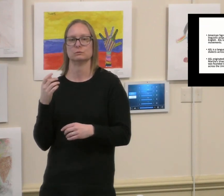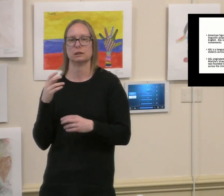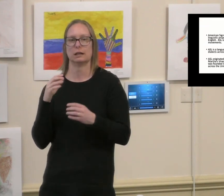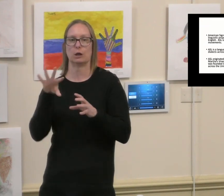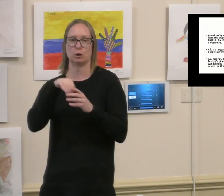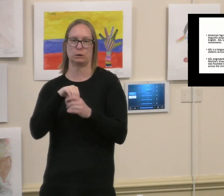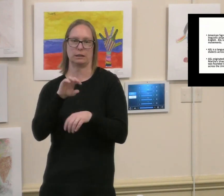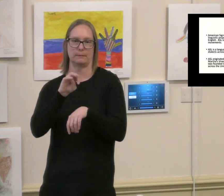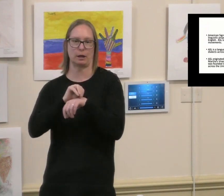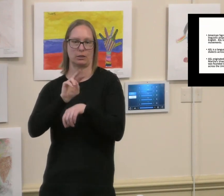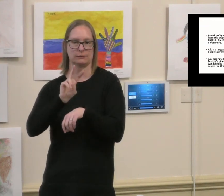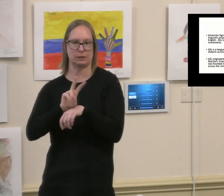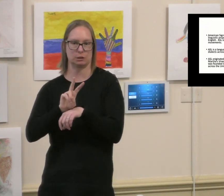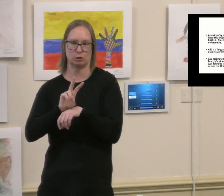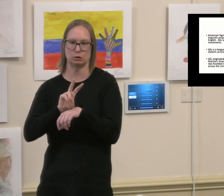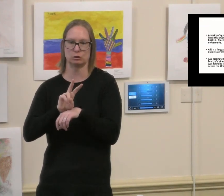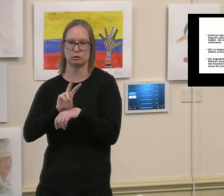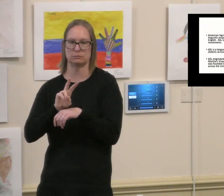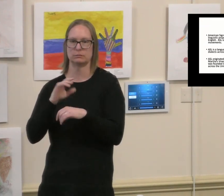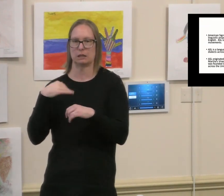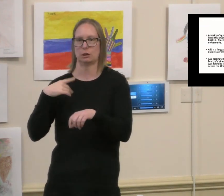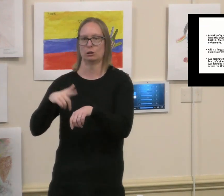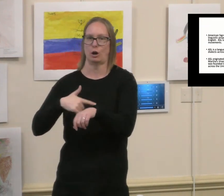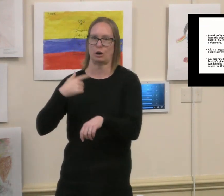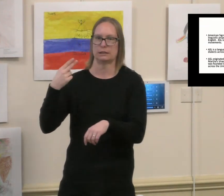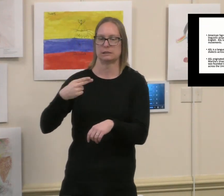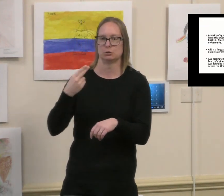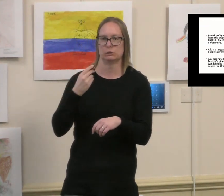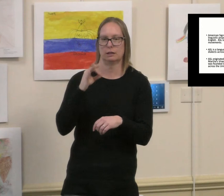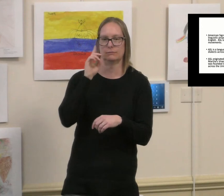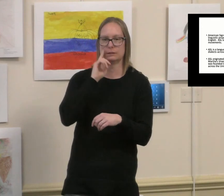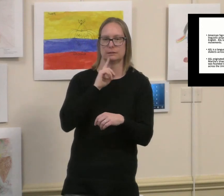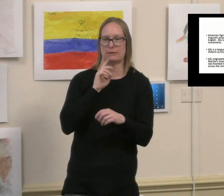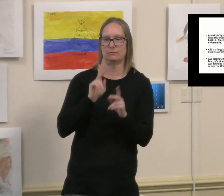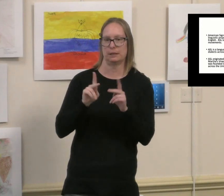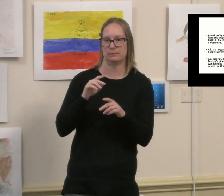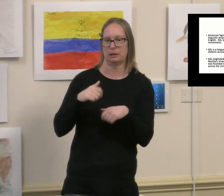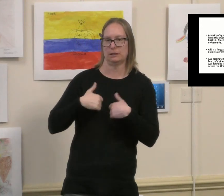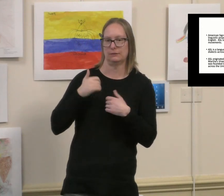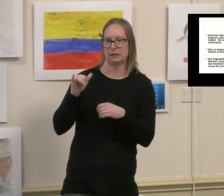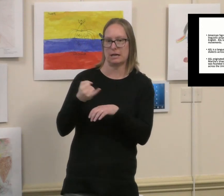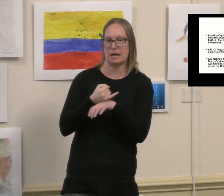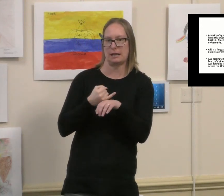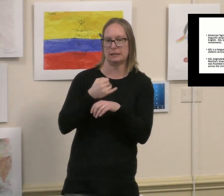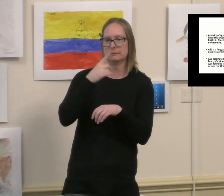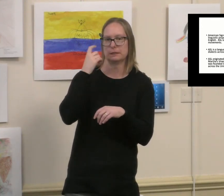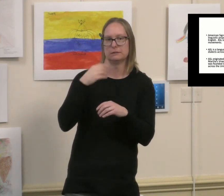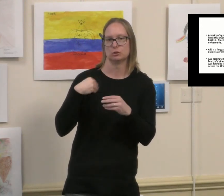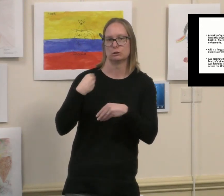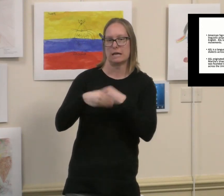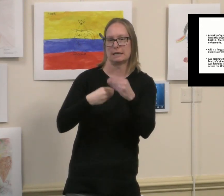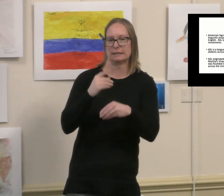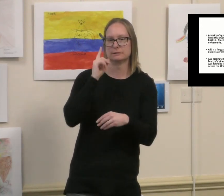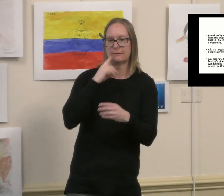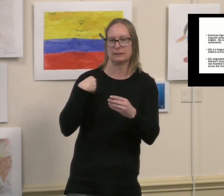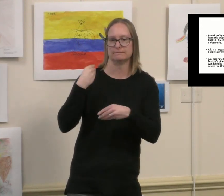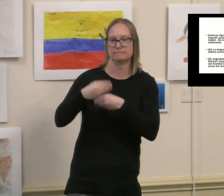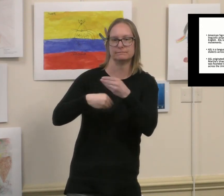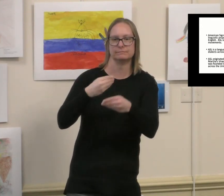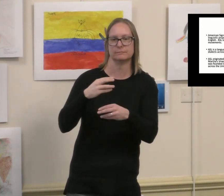well, including Martha's Vineyard. There's a long history of deaf people living on the island because of